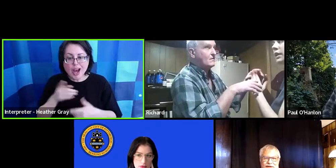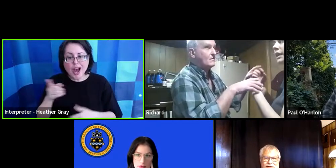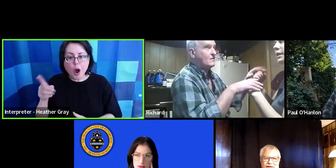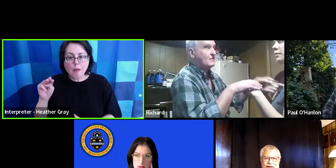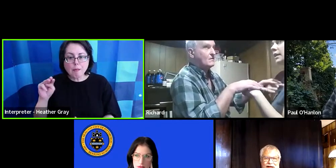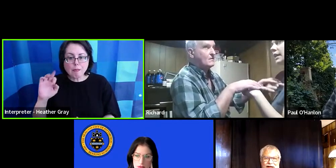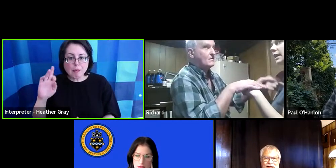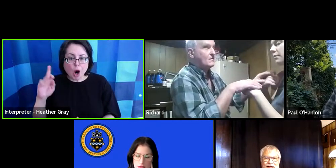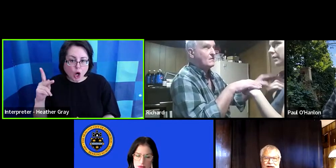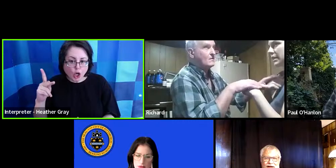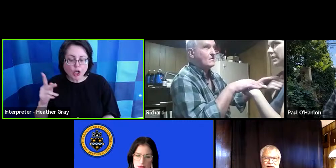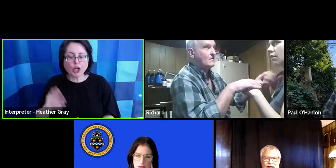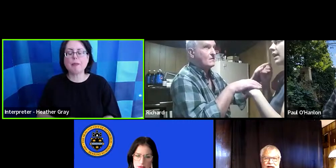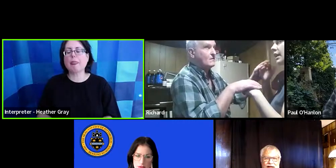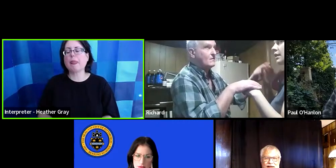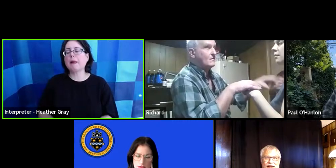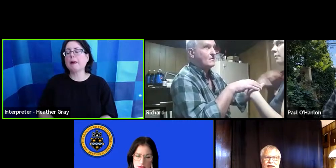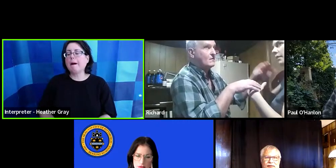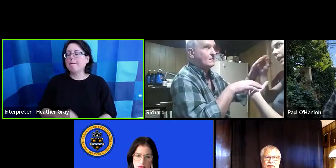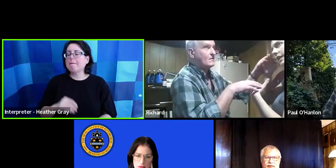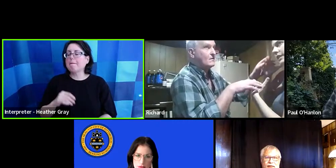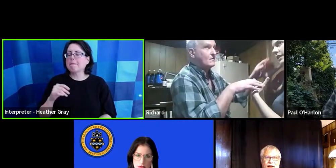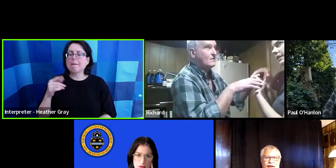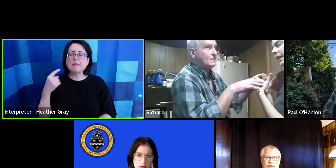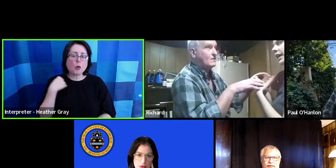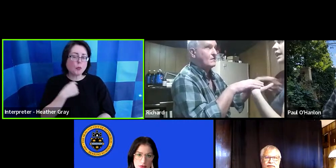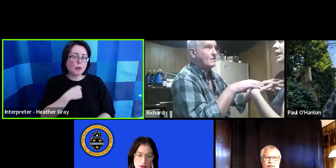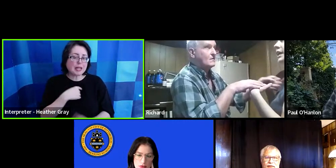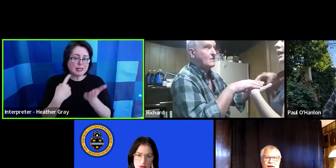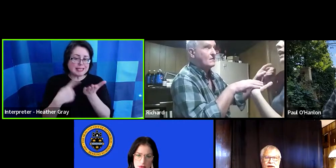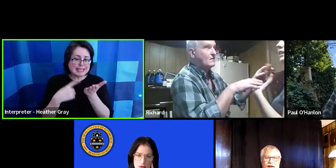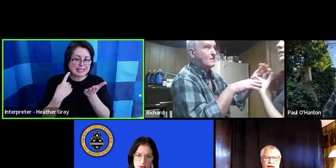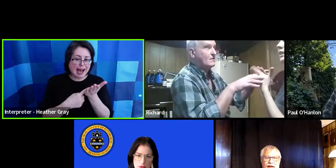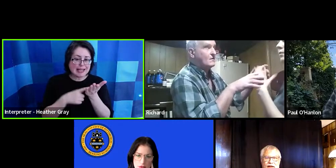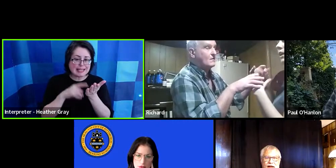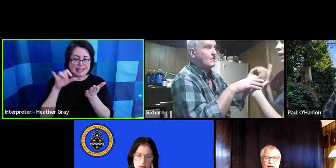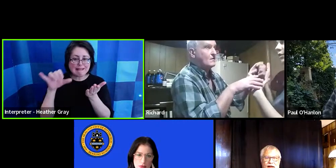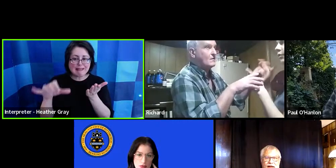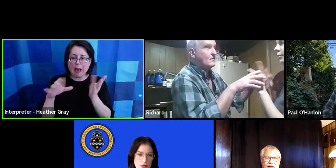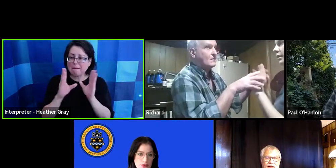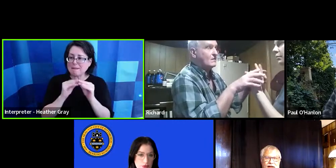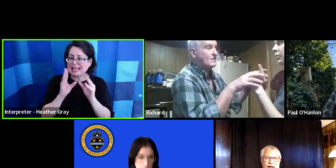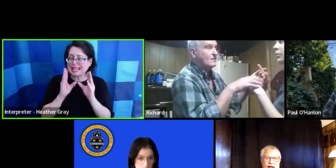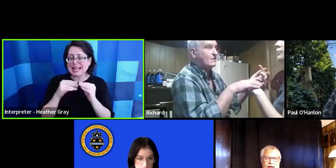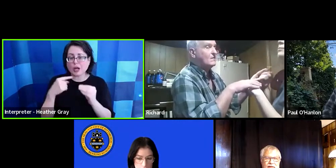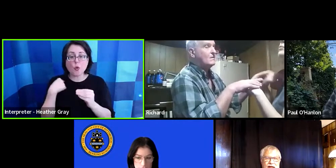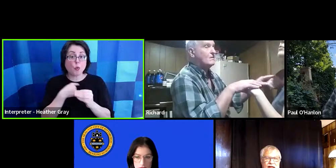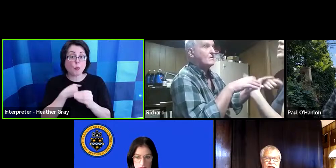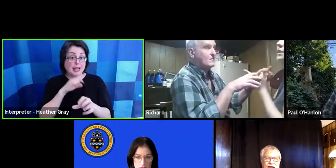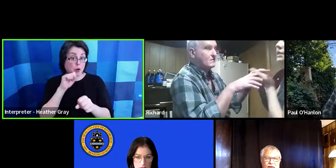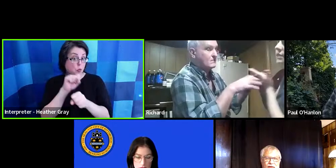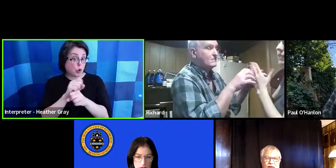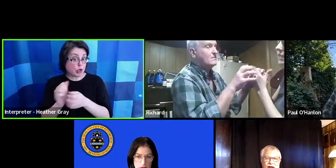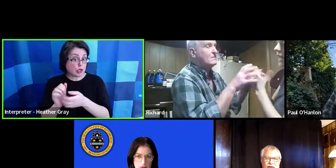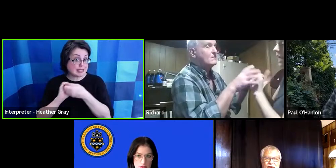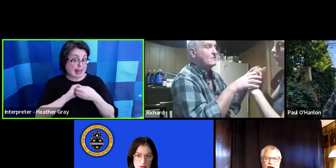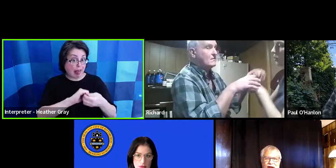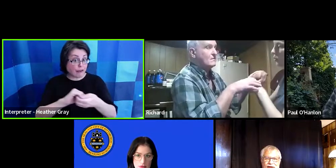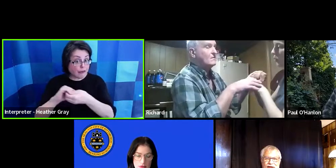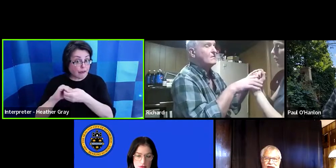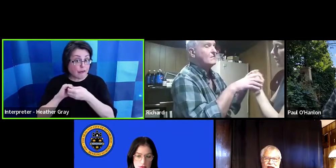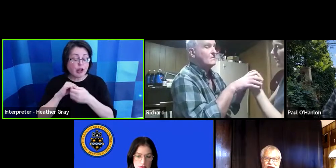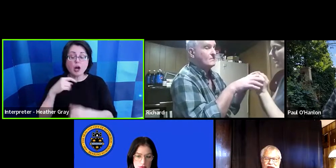advancing the communication about these meetings, we worked together. We always said